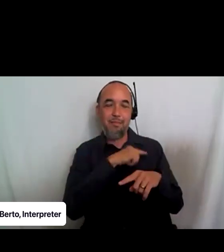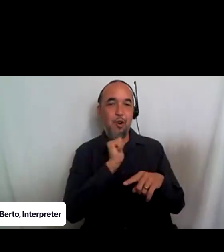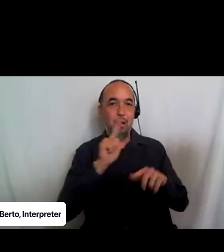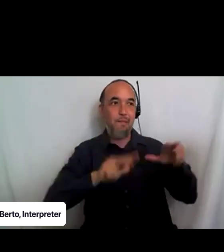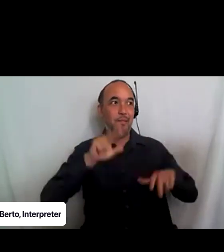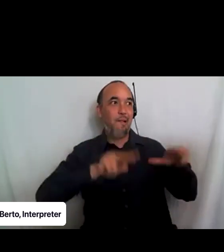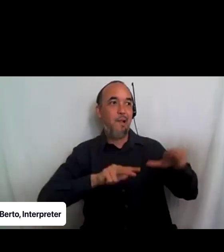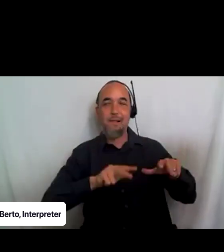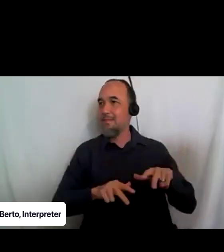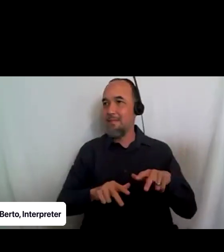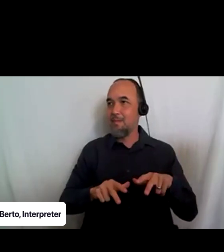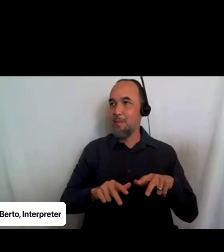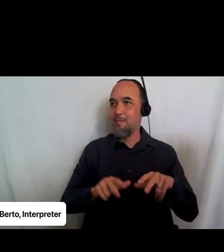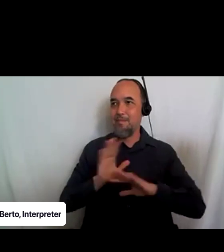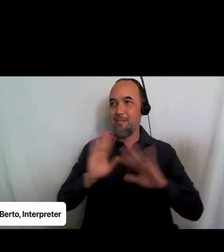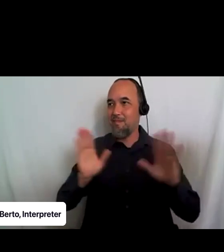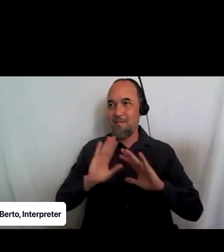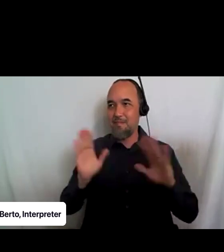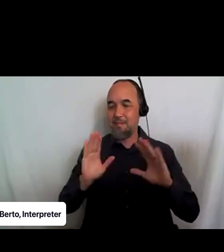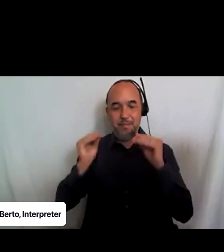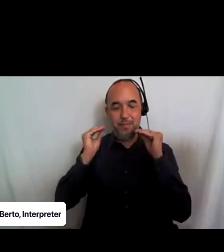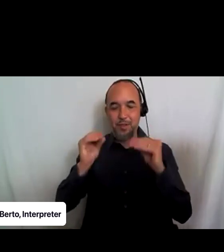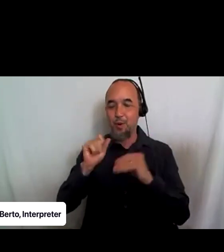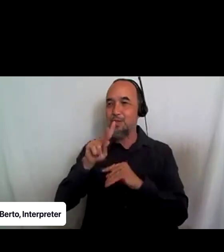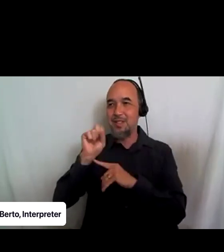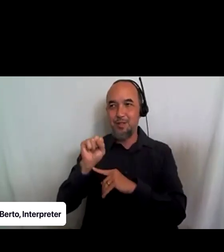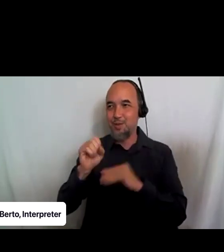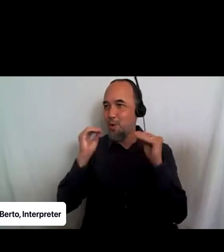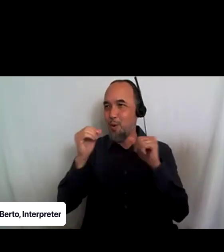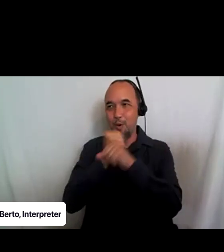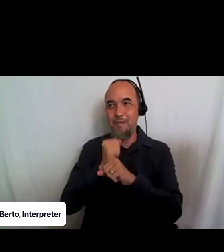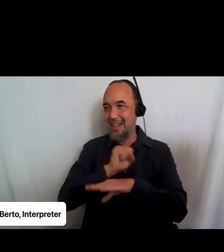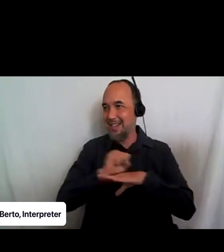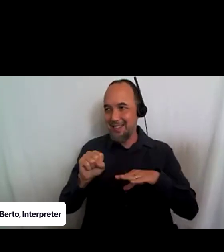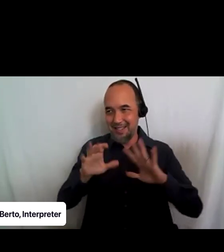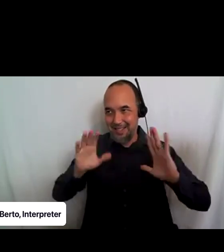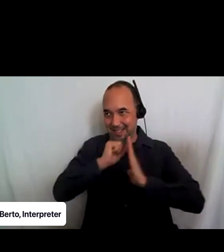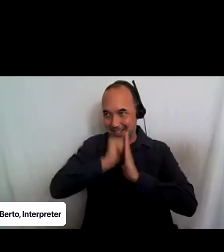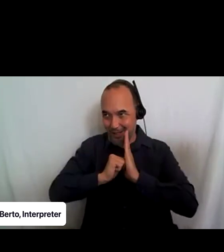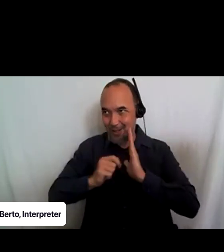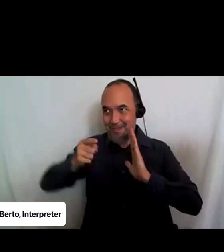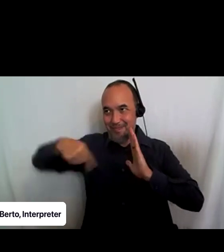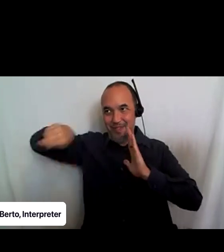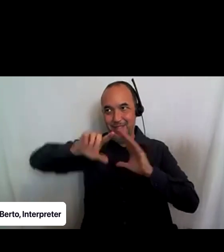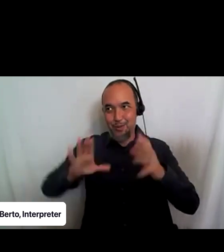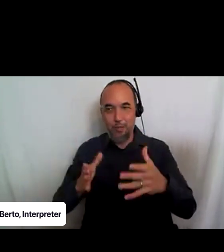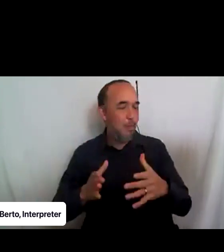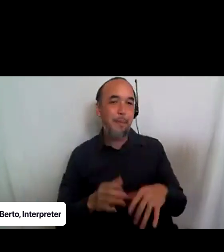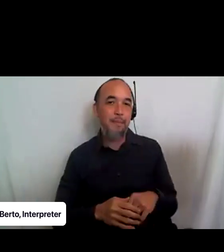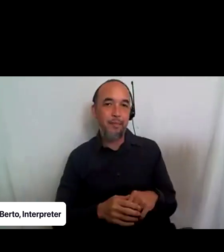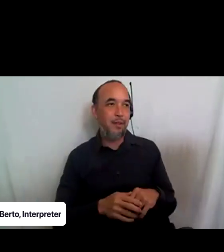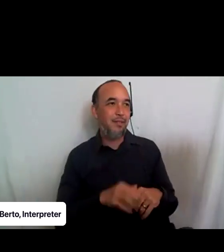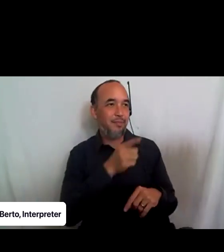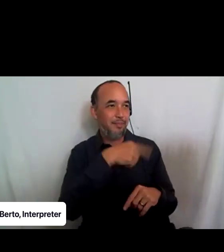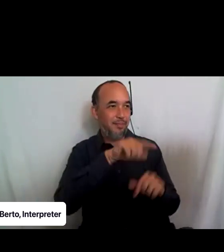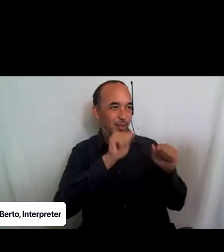"Yeah, we're not gonna do stunts with this lot. There's not gonna be any battle scenes with this lot." Um, I'm like, "Come on, like you can do yardies. That's as far